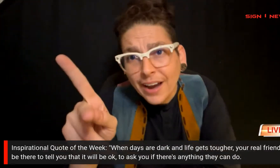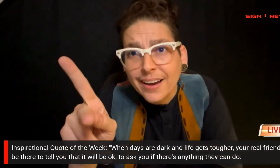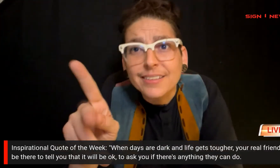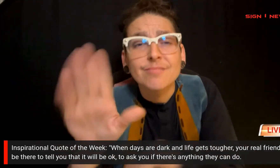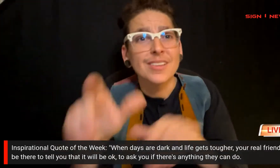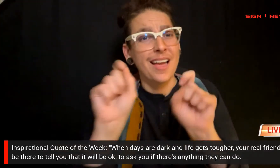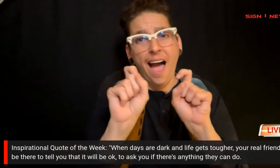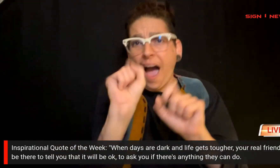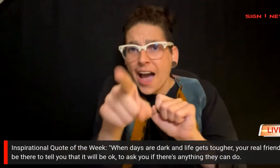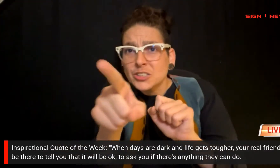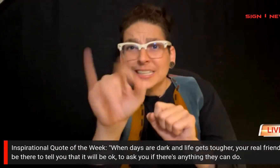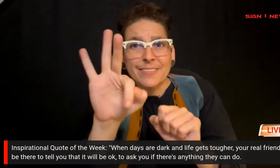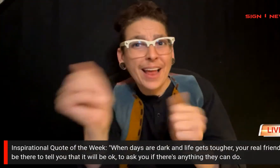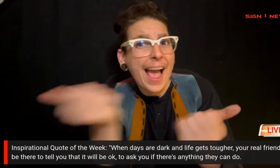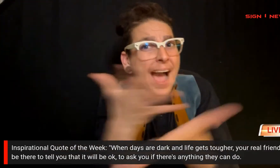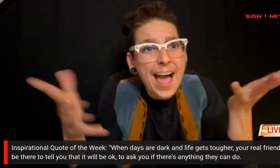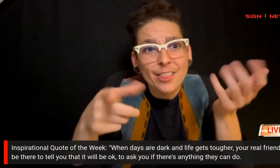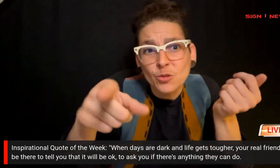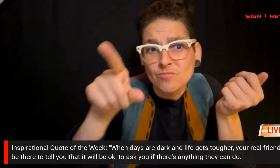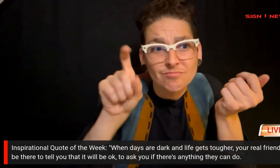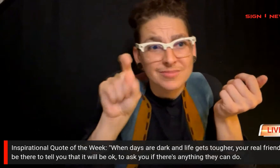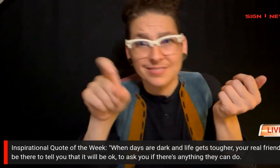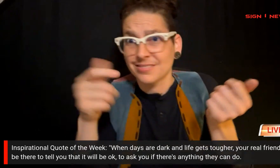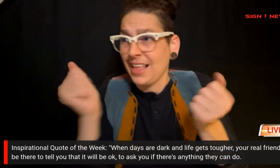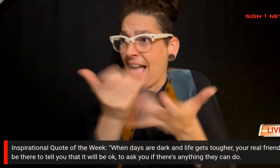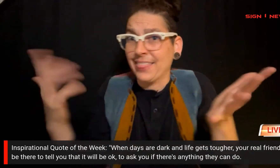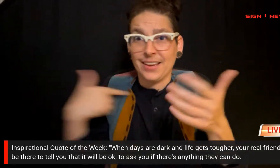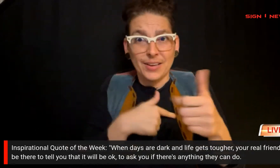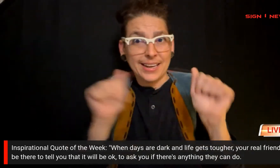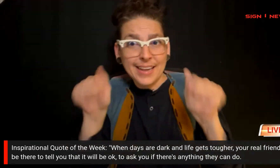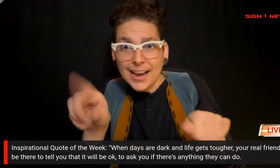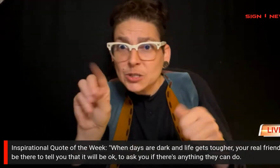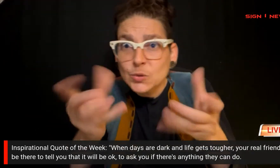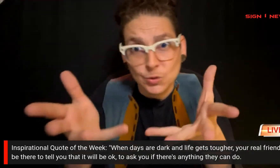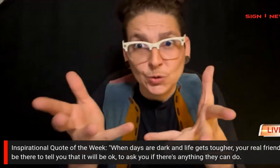that it will be okay, to ask you if there's anything that they can do.